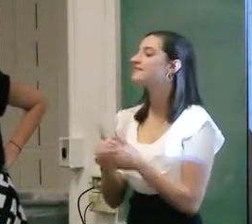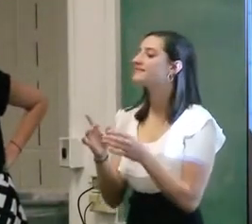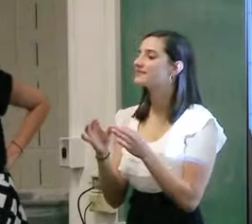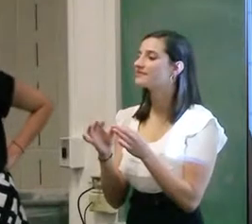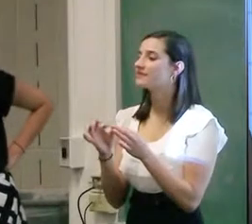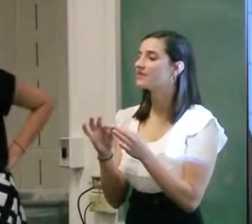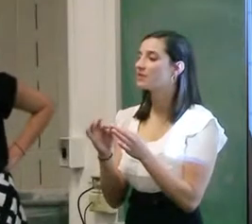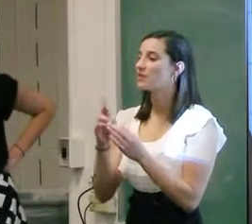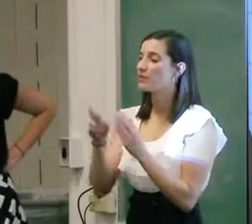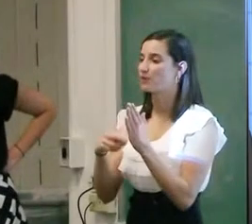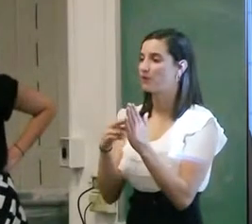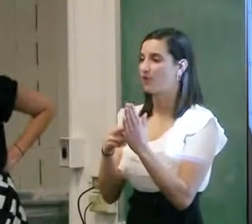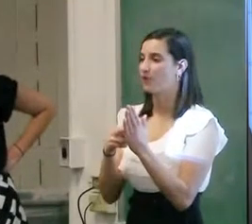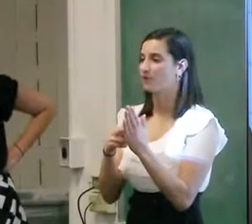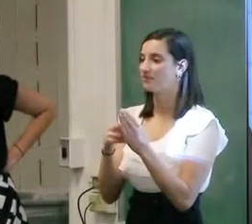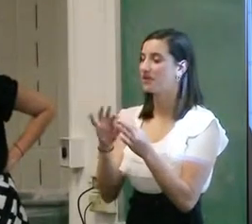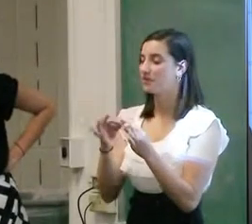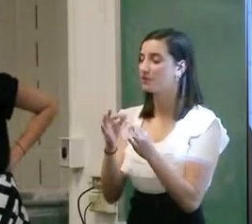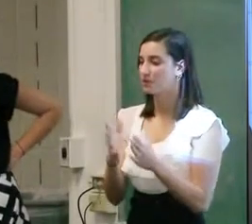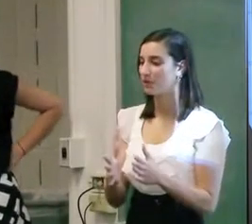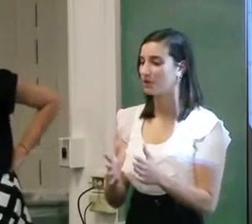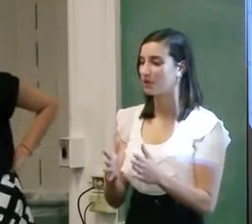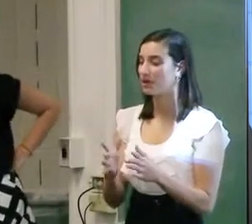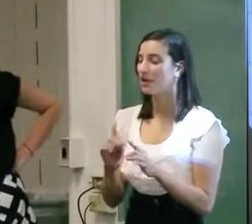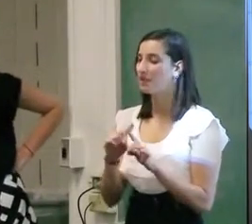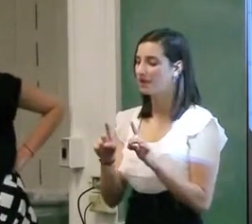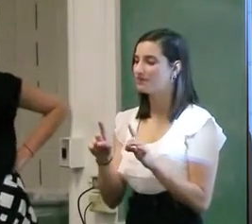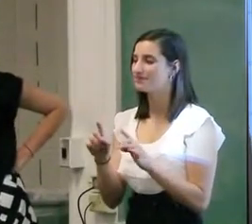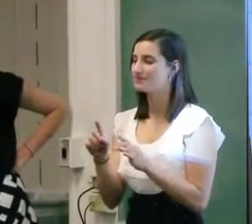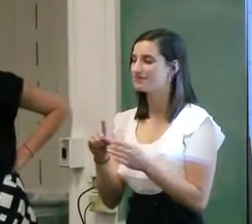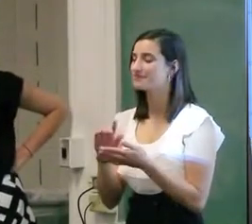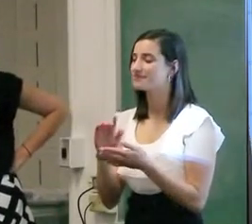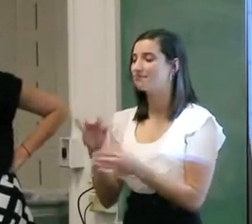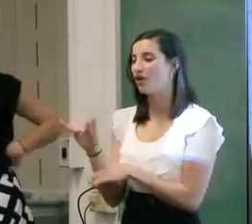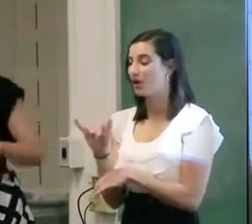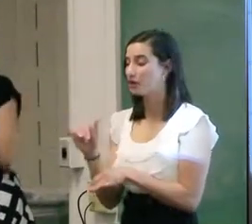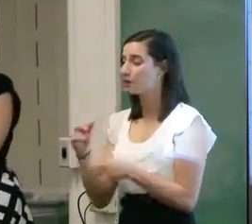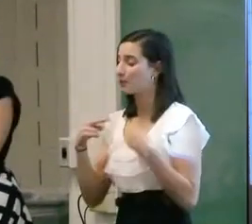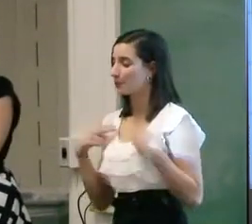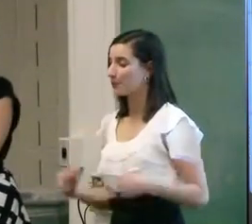having to be the role of an interpreter, but also realizing that you're human.